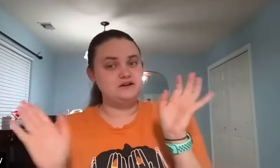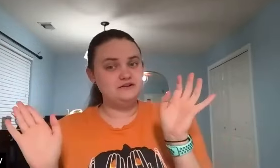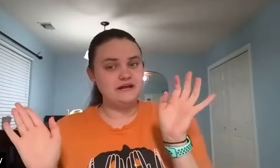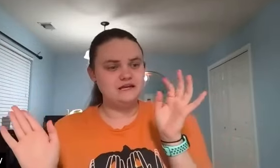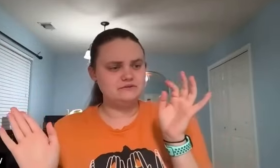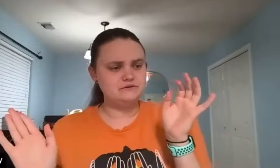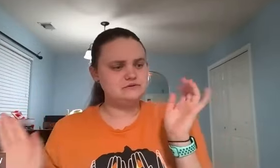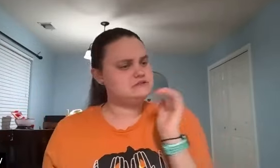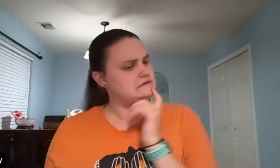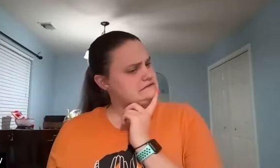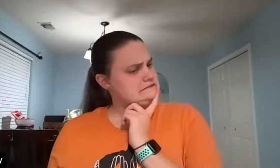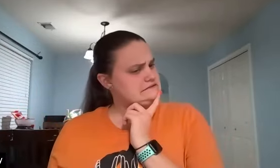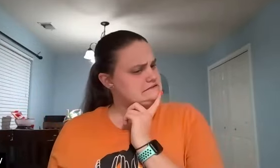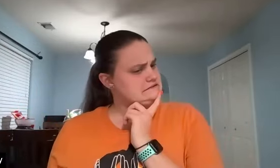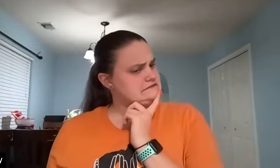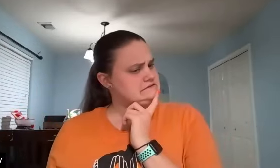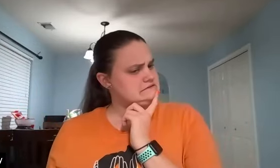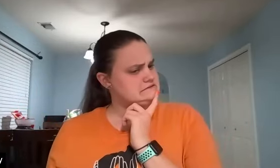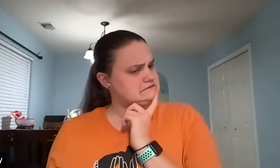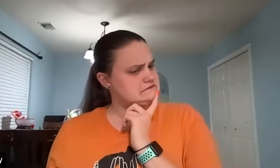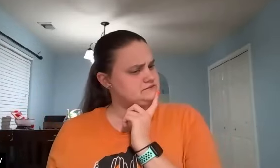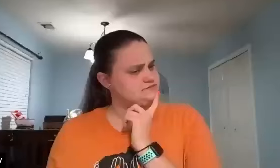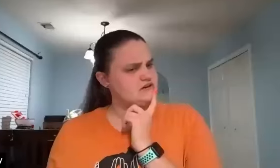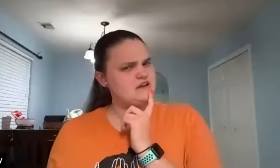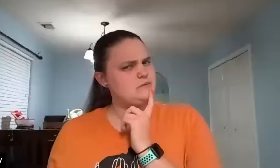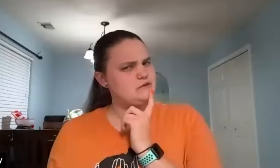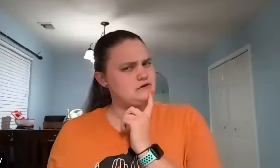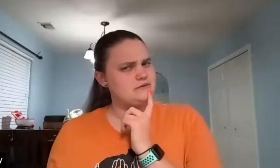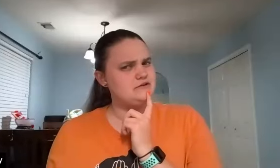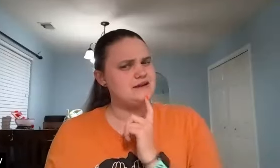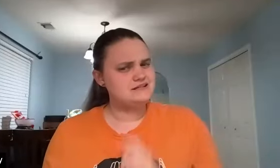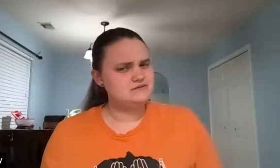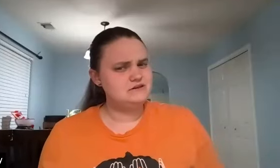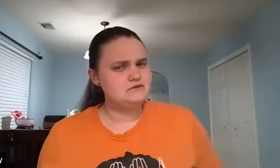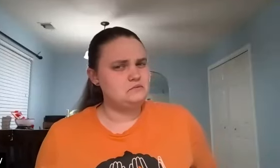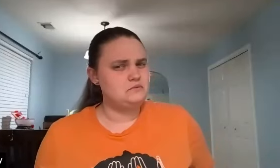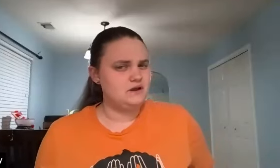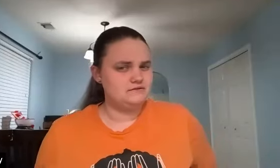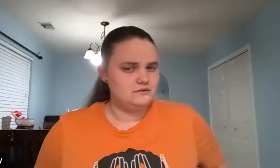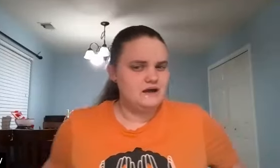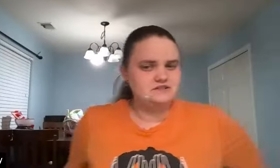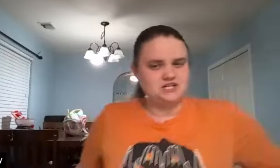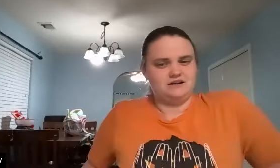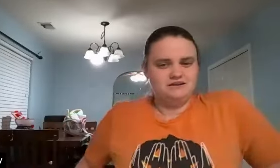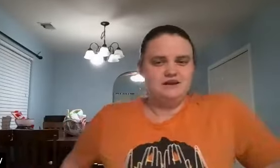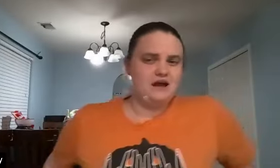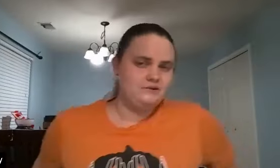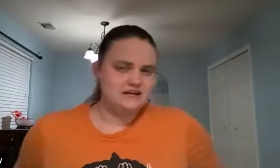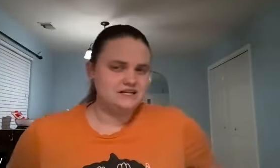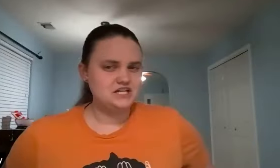to learn animals. I'm trying to think of when we'll learn them, either next week or the week after. I'll have to check. I always kind of change